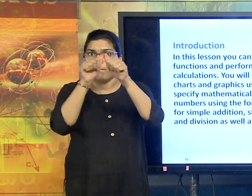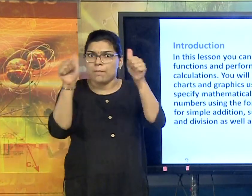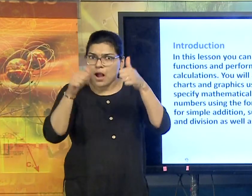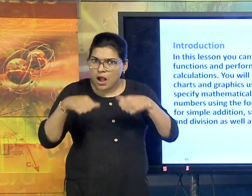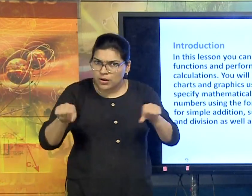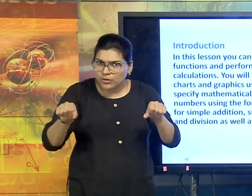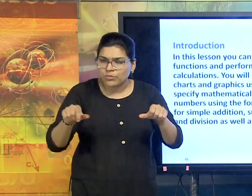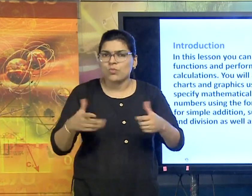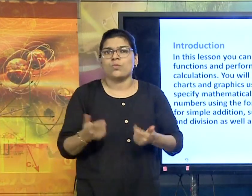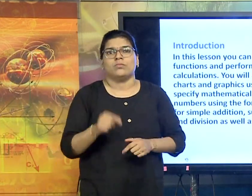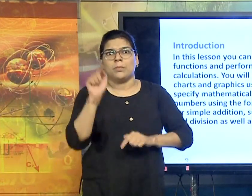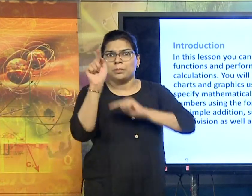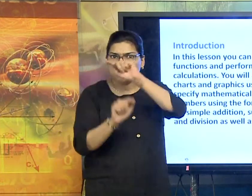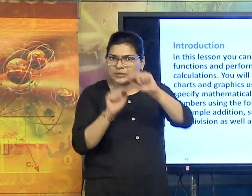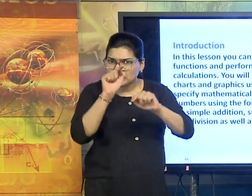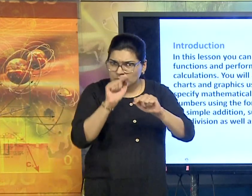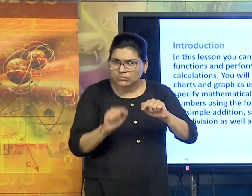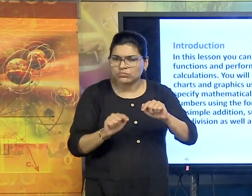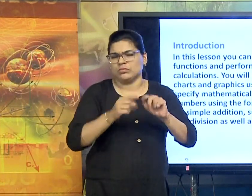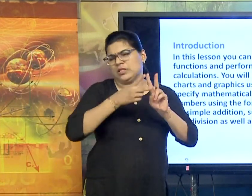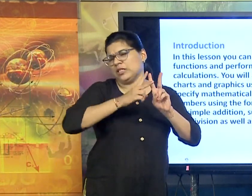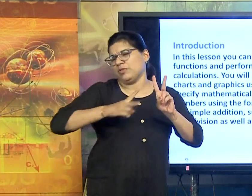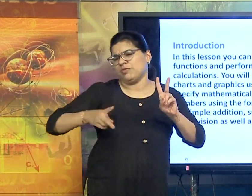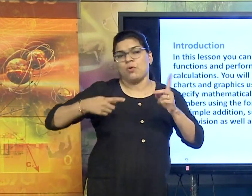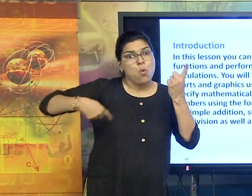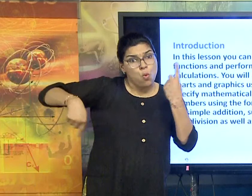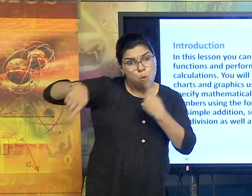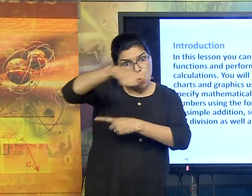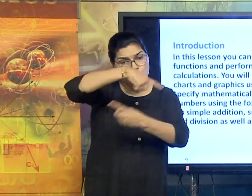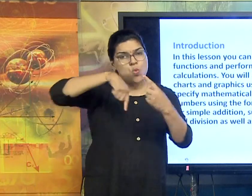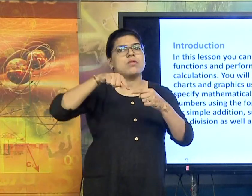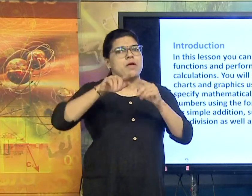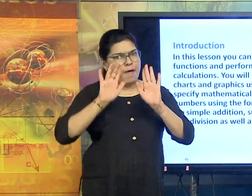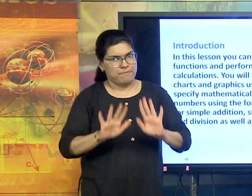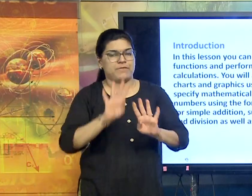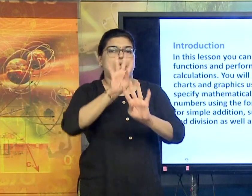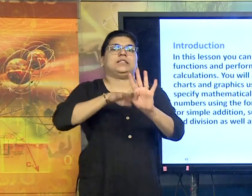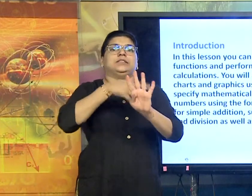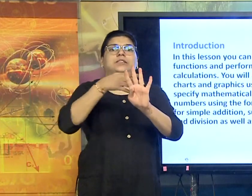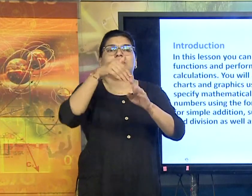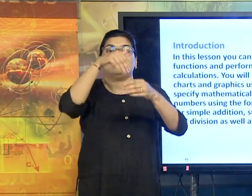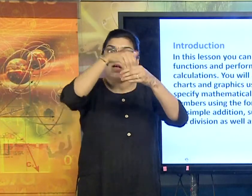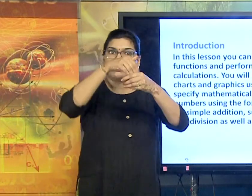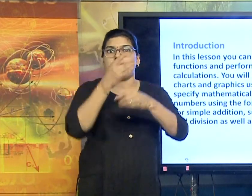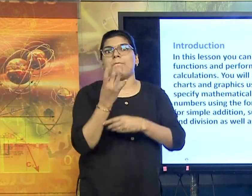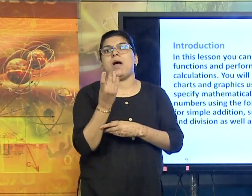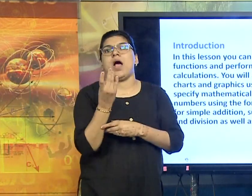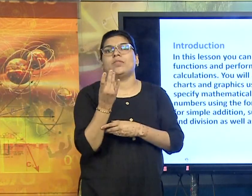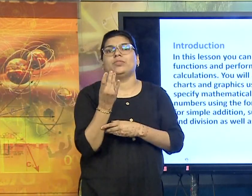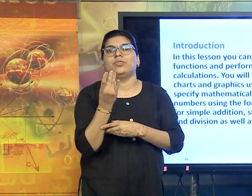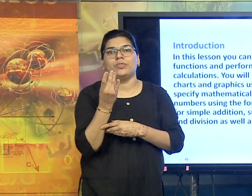There are various formulas which are used for just simple addition,